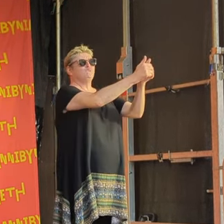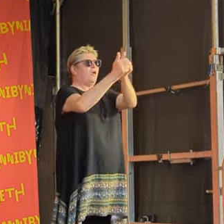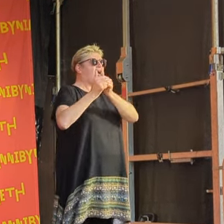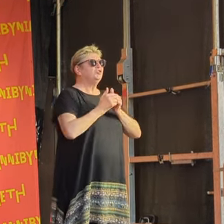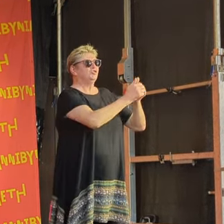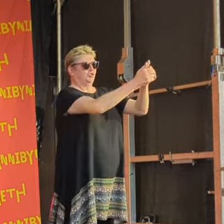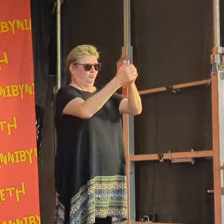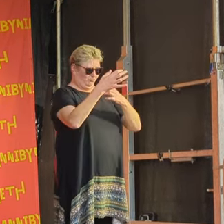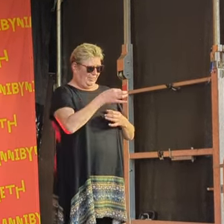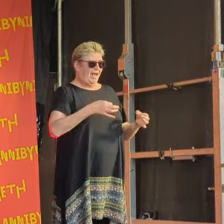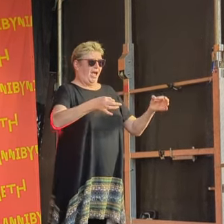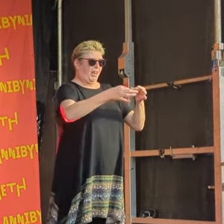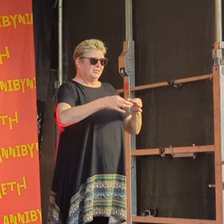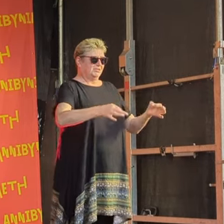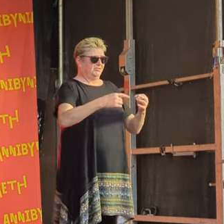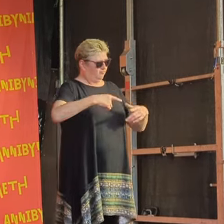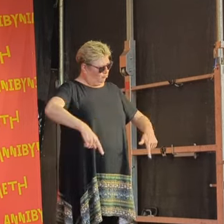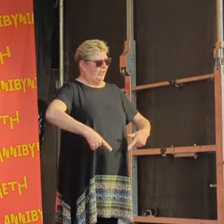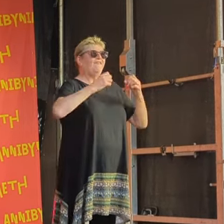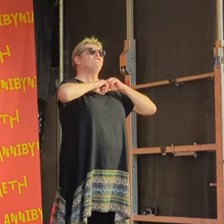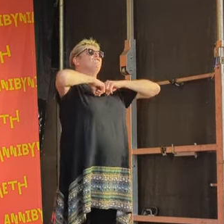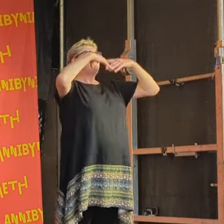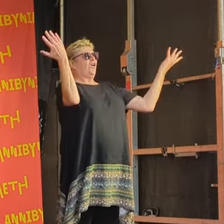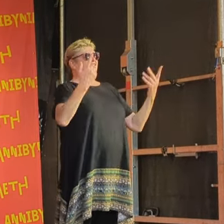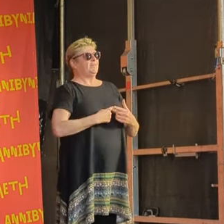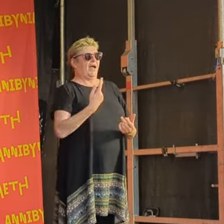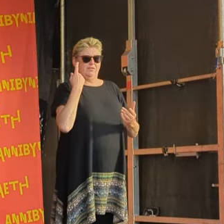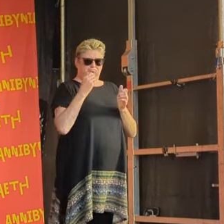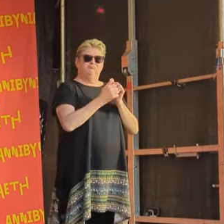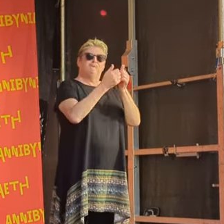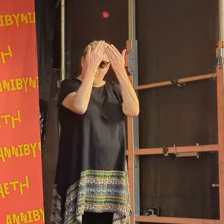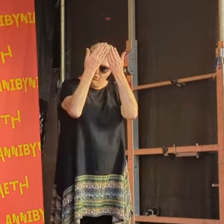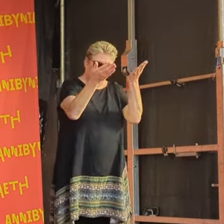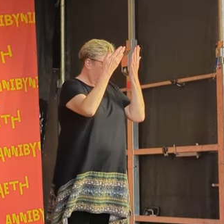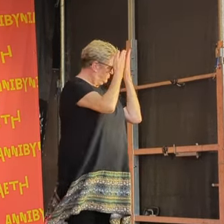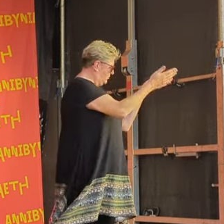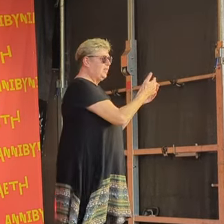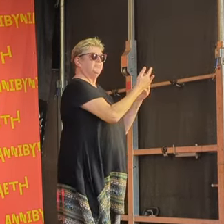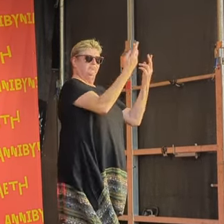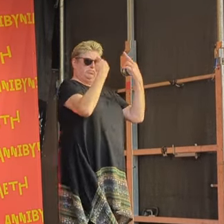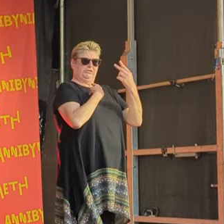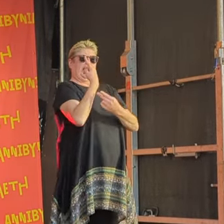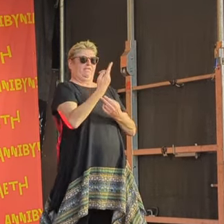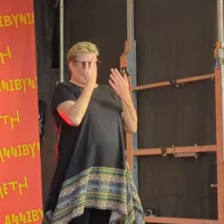these islands based on our freedom and mutual self-respect.